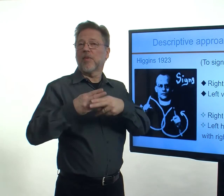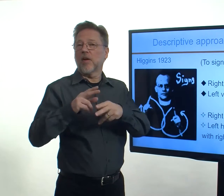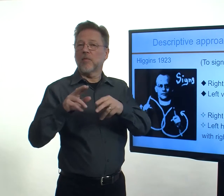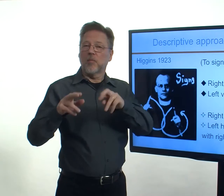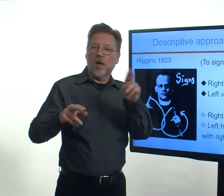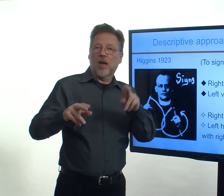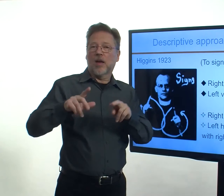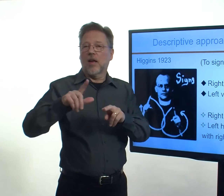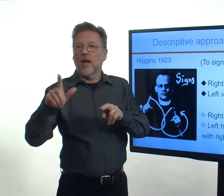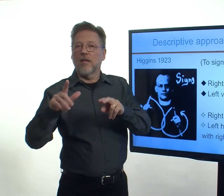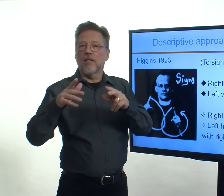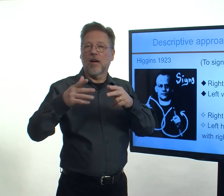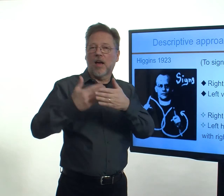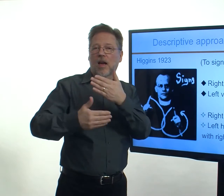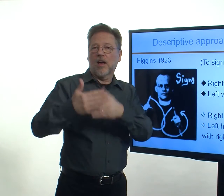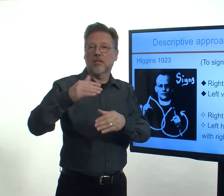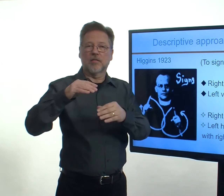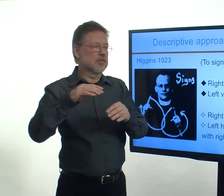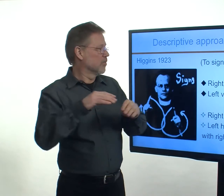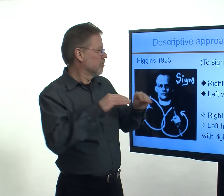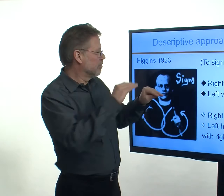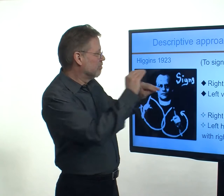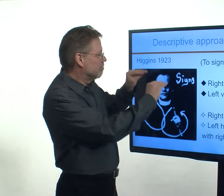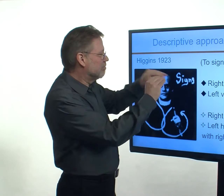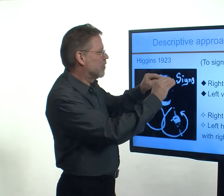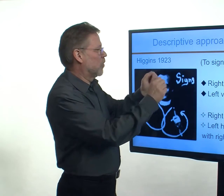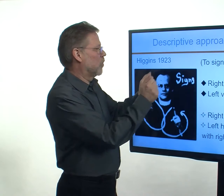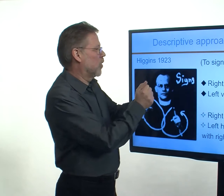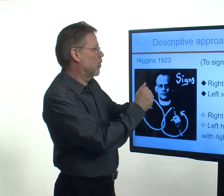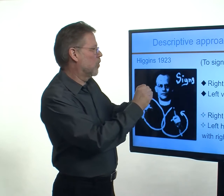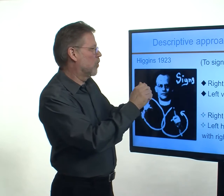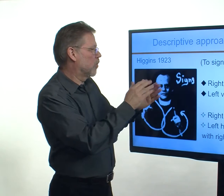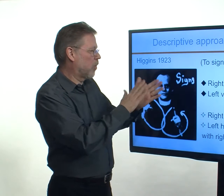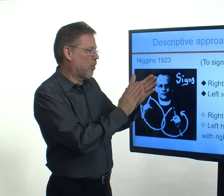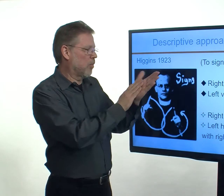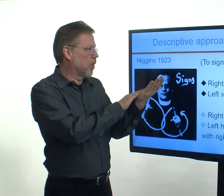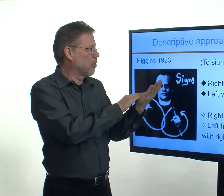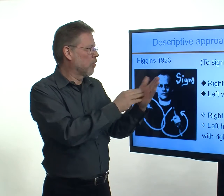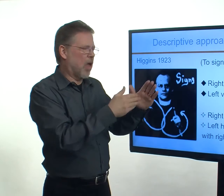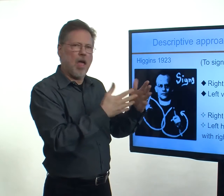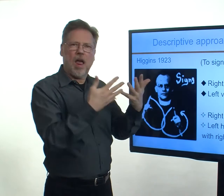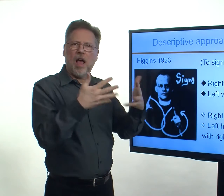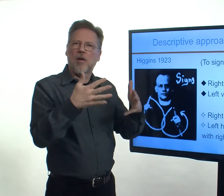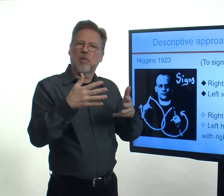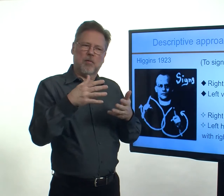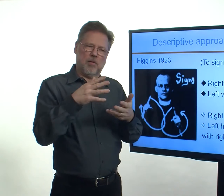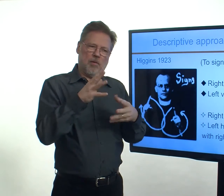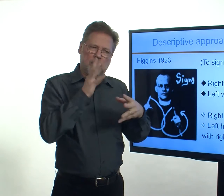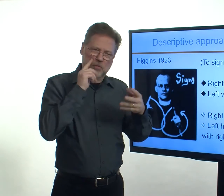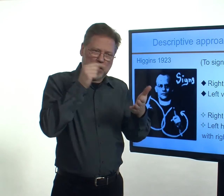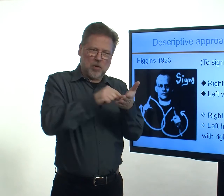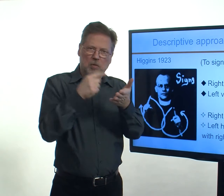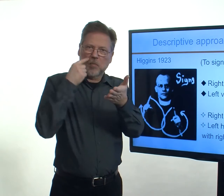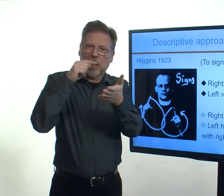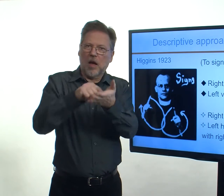Some mention the right or left hand along with palm orientation, meaning that they already recognize these